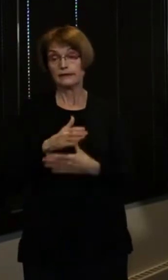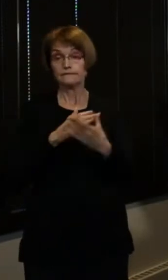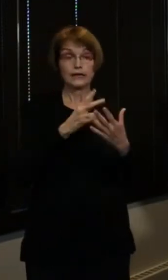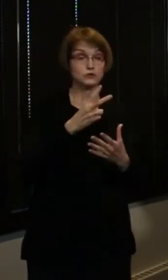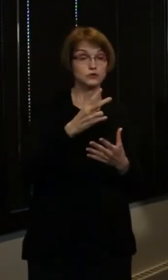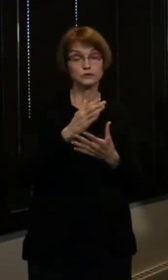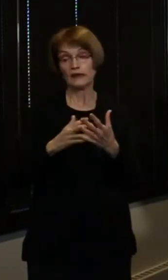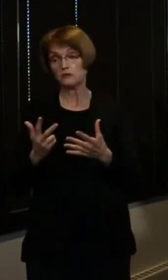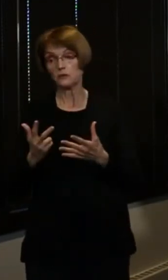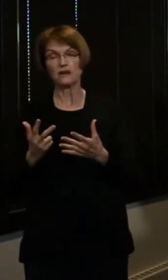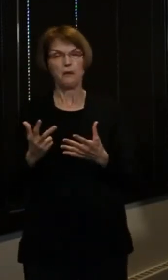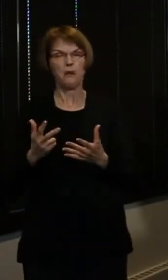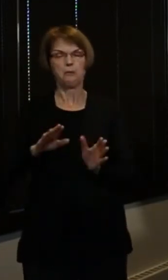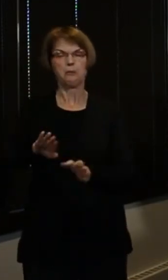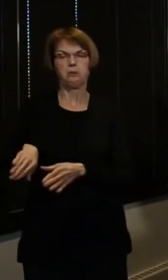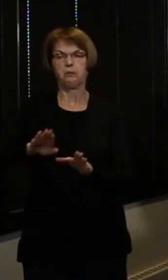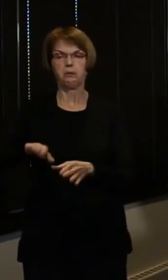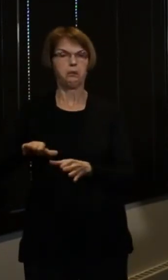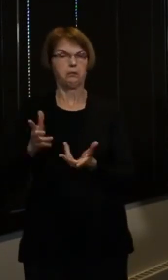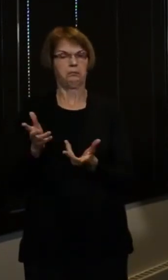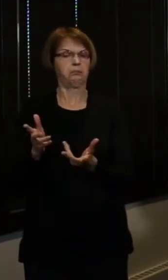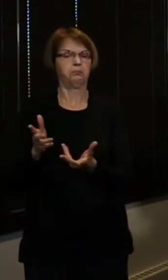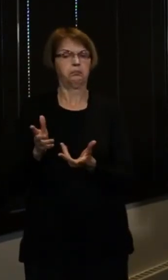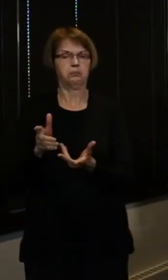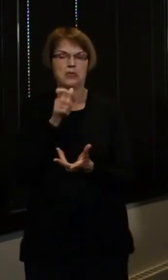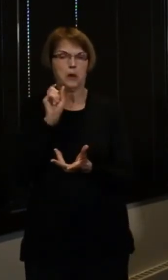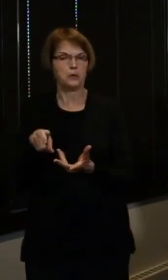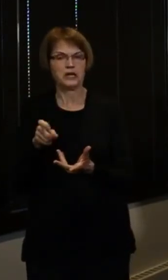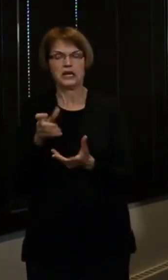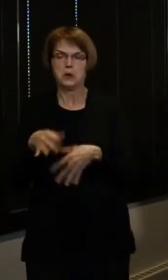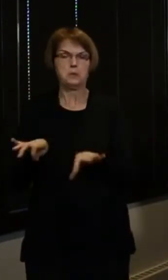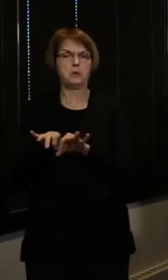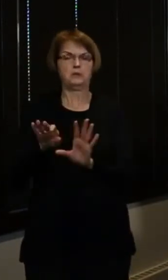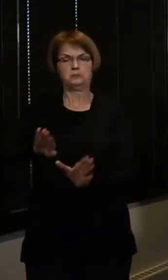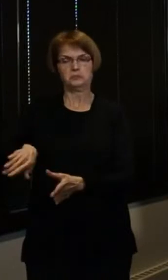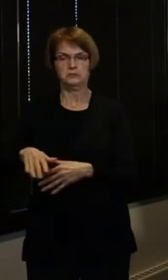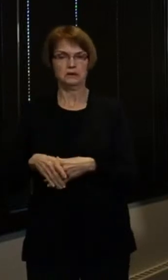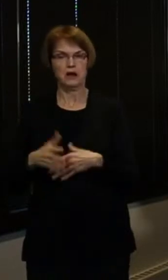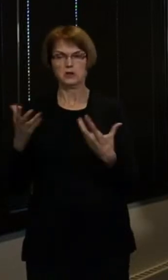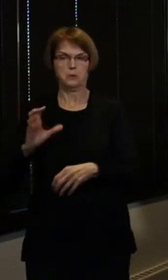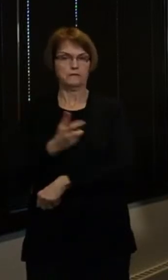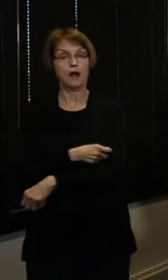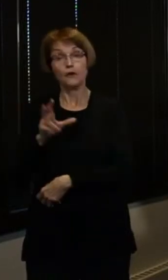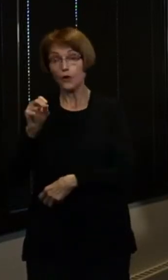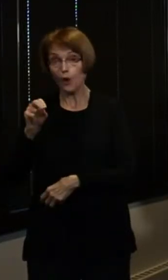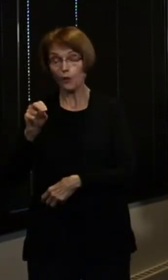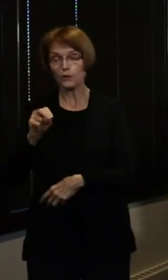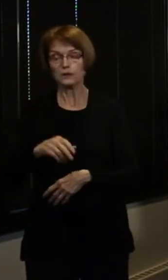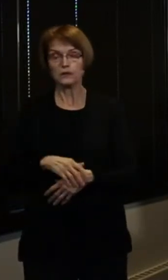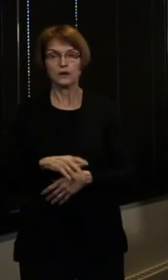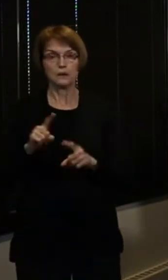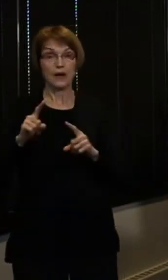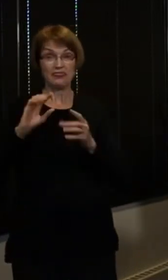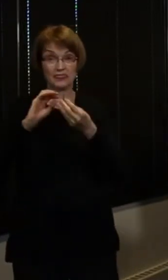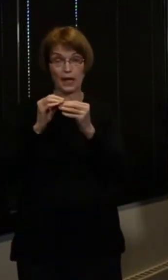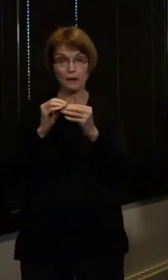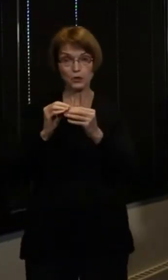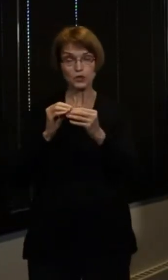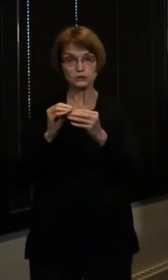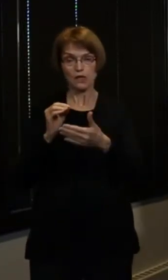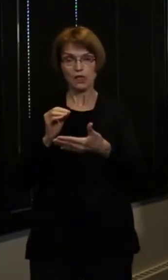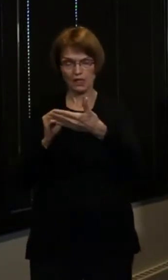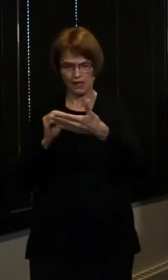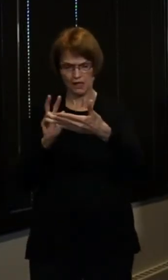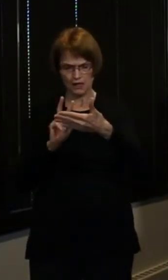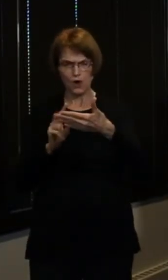aren't worthy of receiving a vaccine or that we don't want to vaccinate them. But when we look at the data and we say